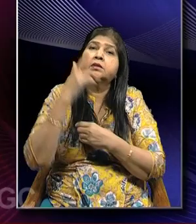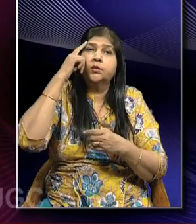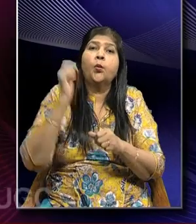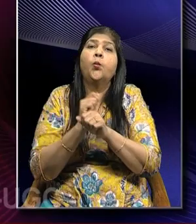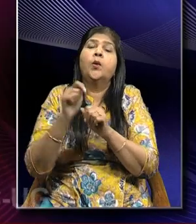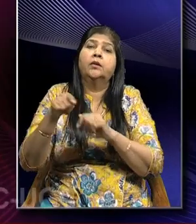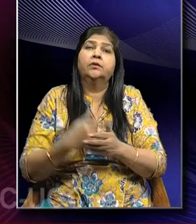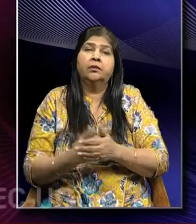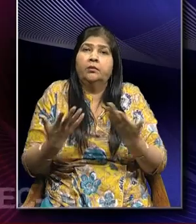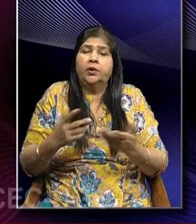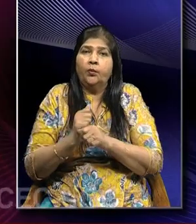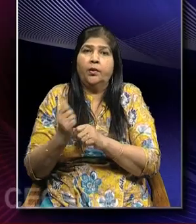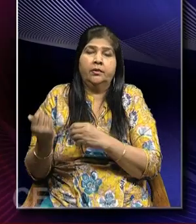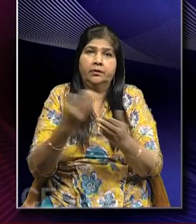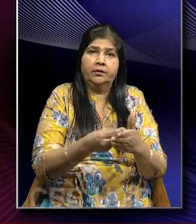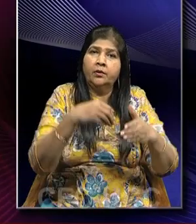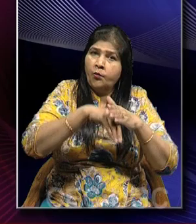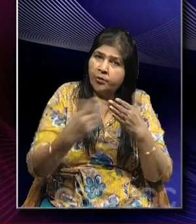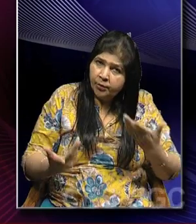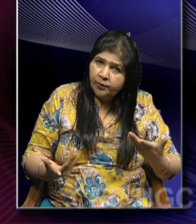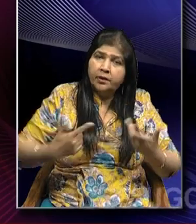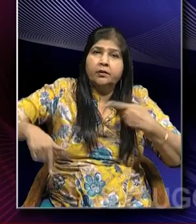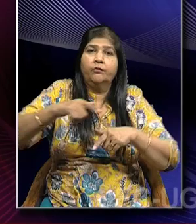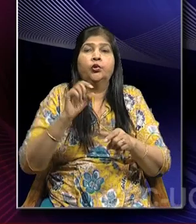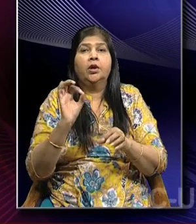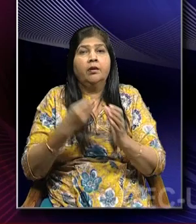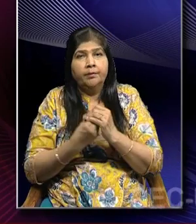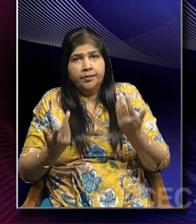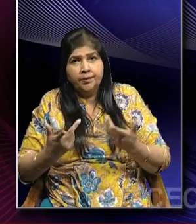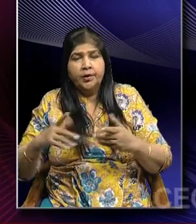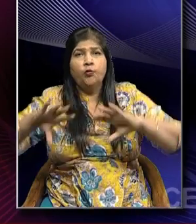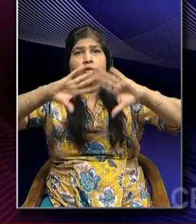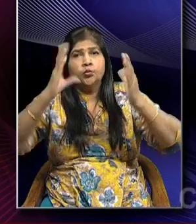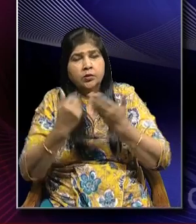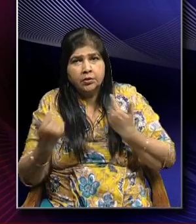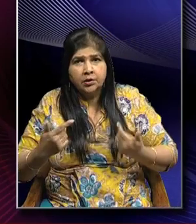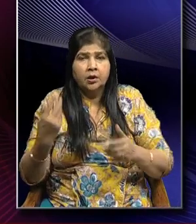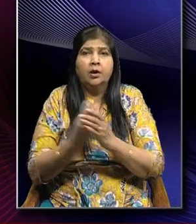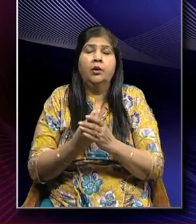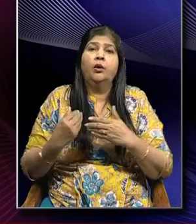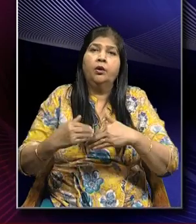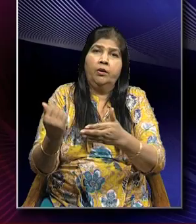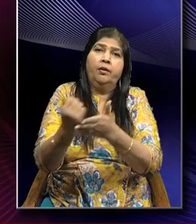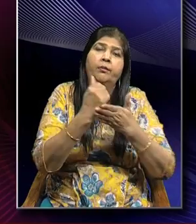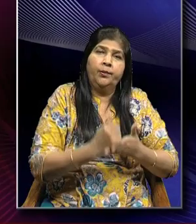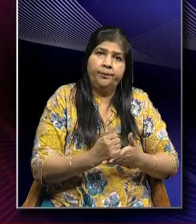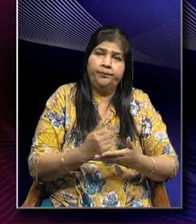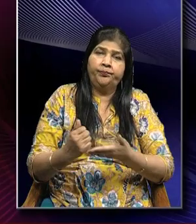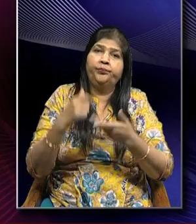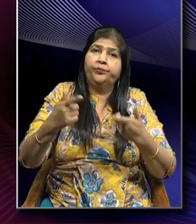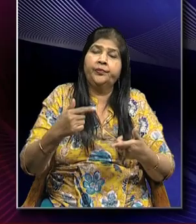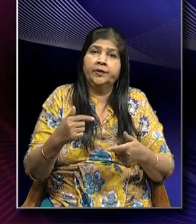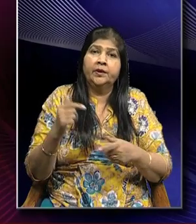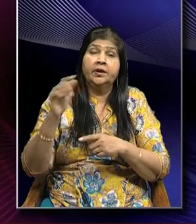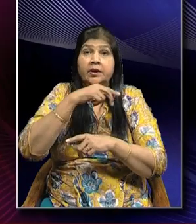works. Whatever works you are doing, whatever practices you are following, that is helping in creating the brand